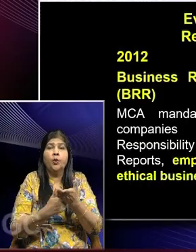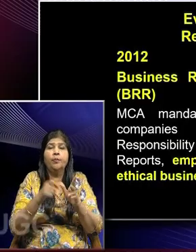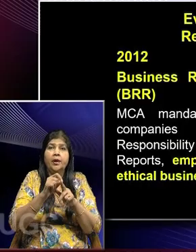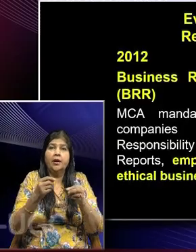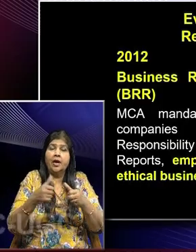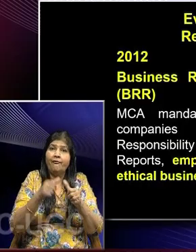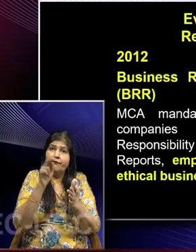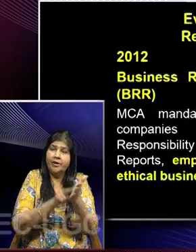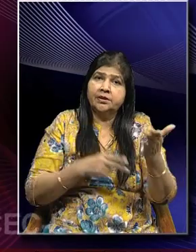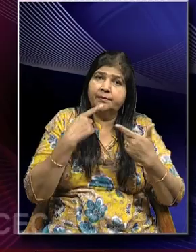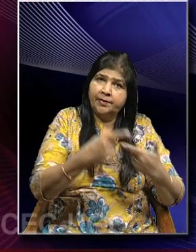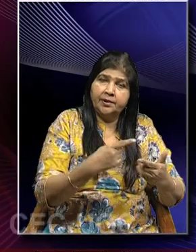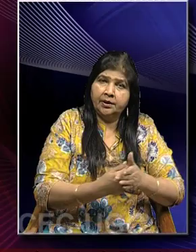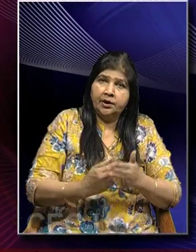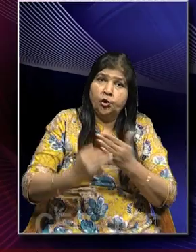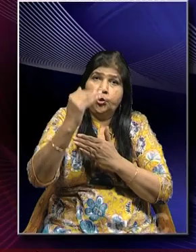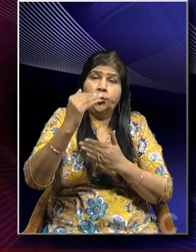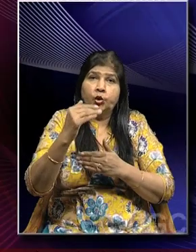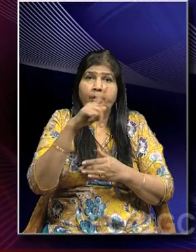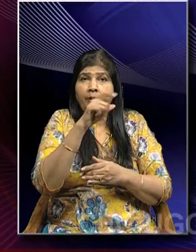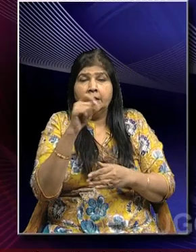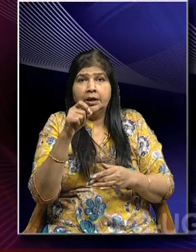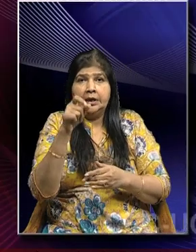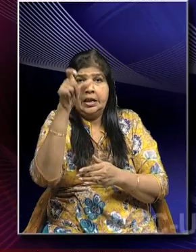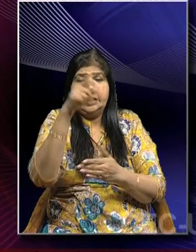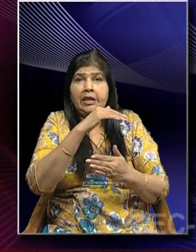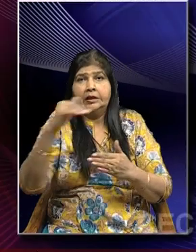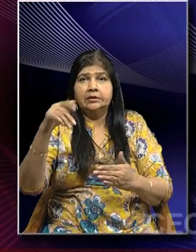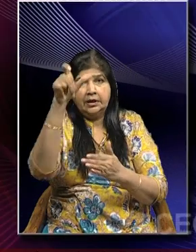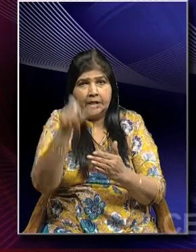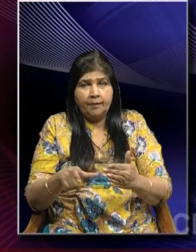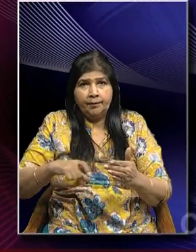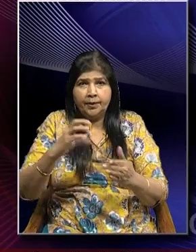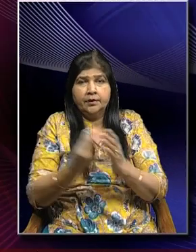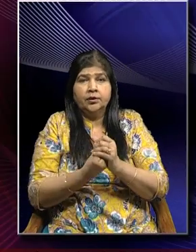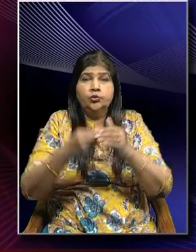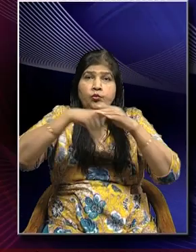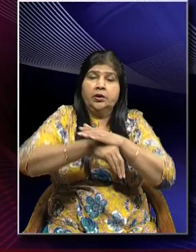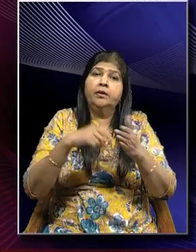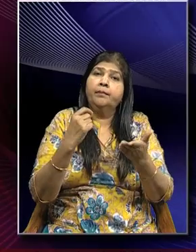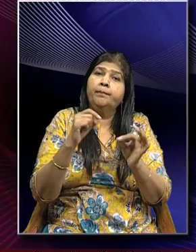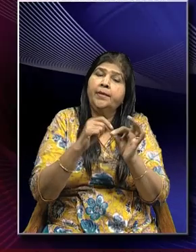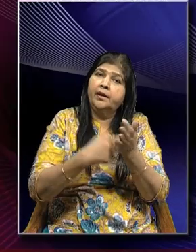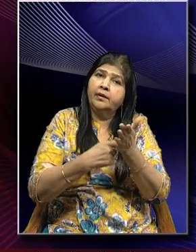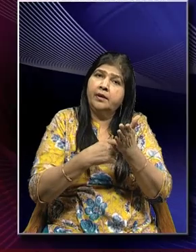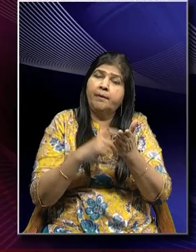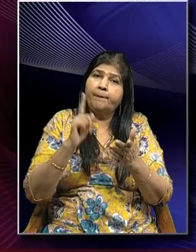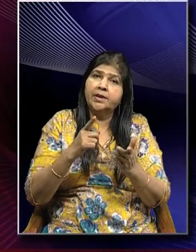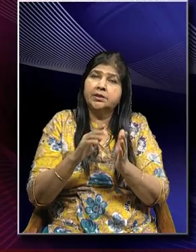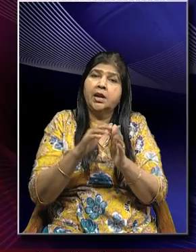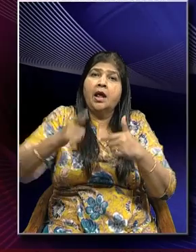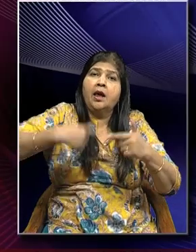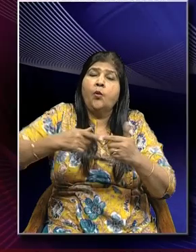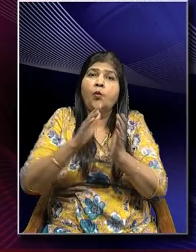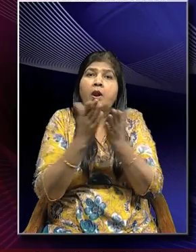actually mandated the top 100 listed companies to include BRR in their annual reports. It was